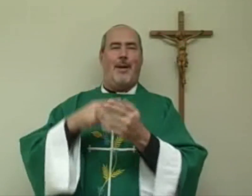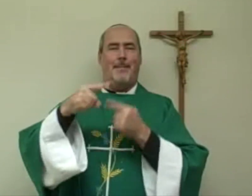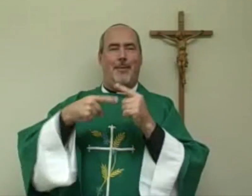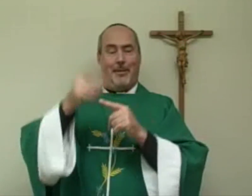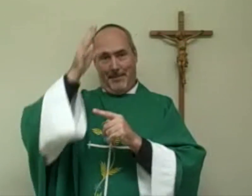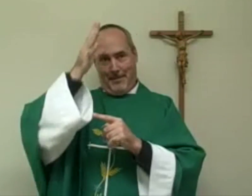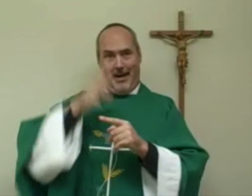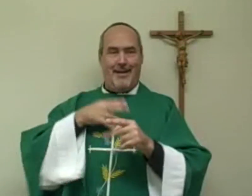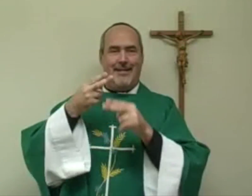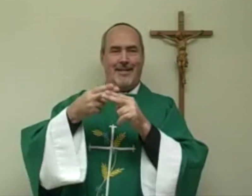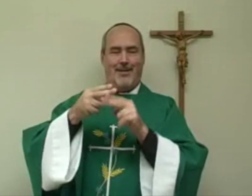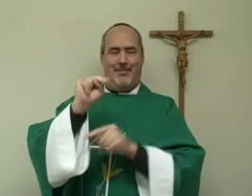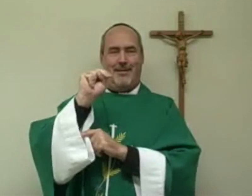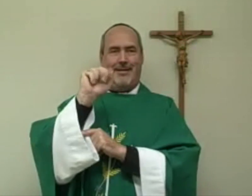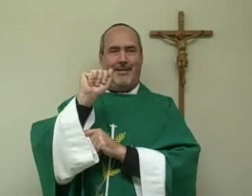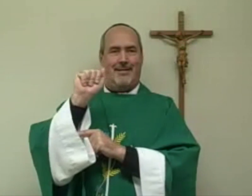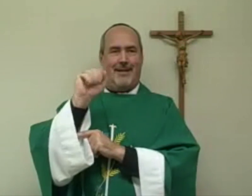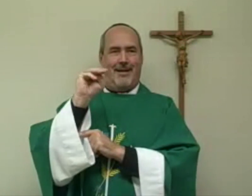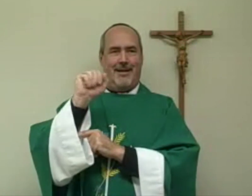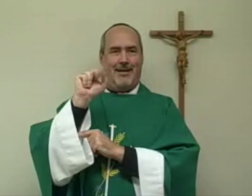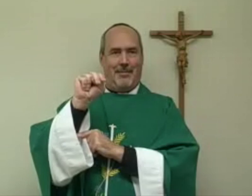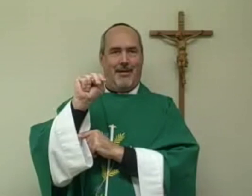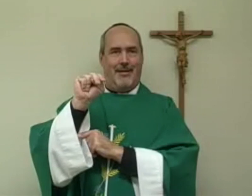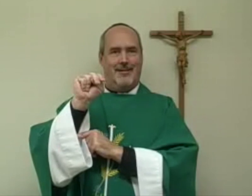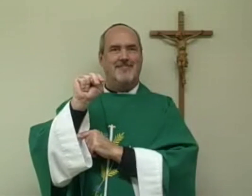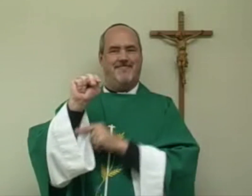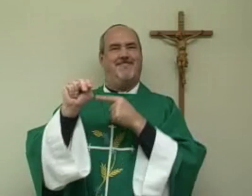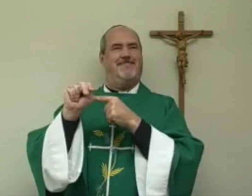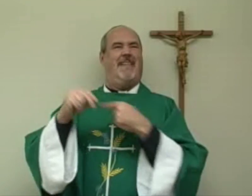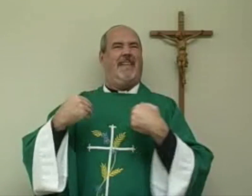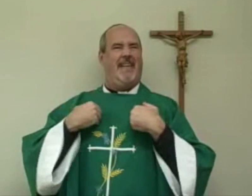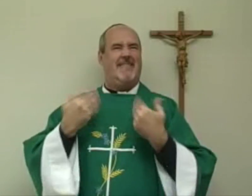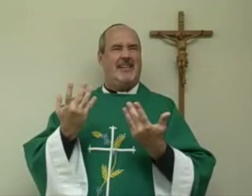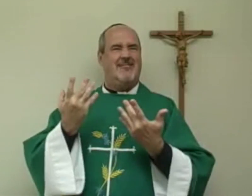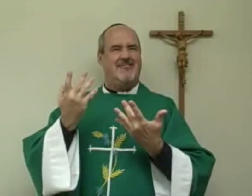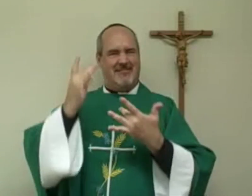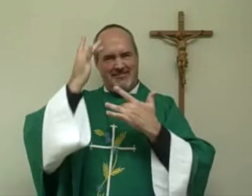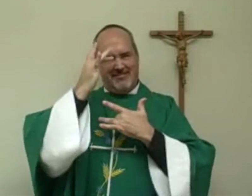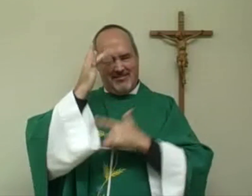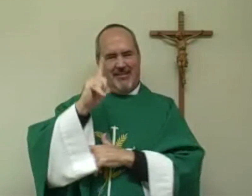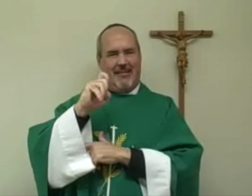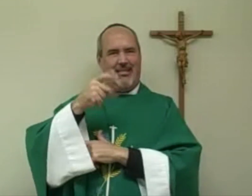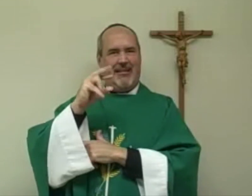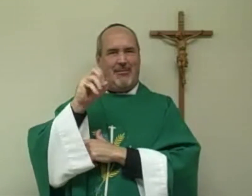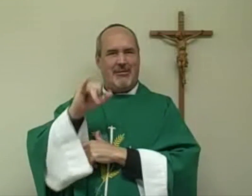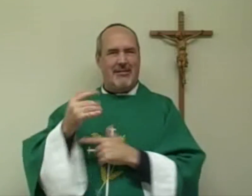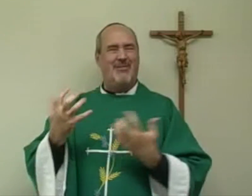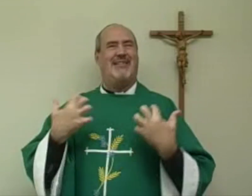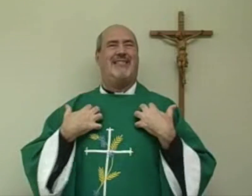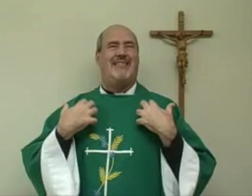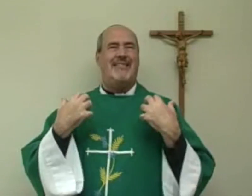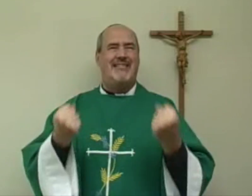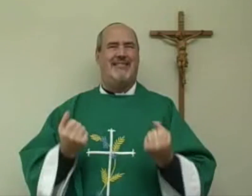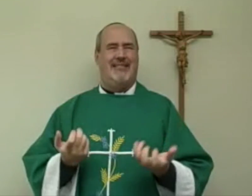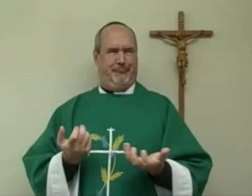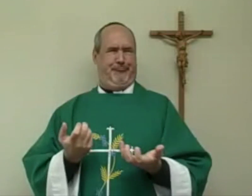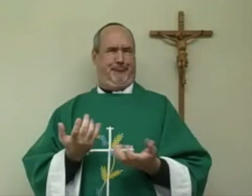If you recall, last week I spoke about a man named Naaman, and he was the man that I mentioned who was very ill and